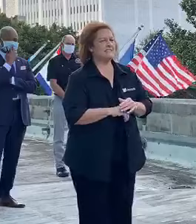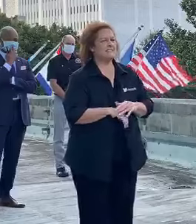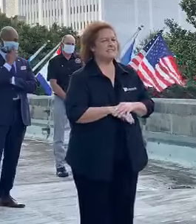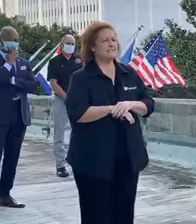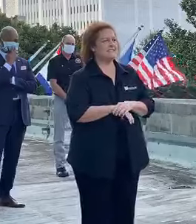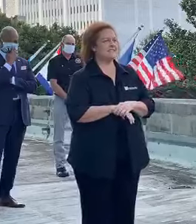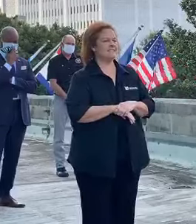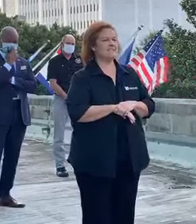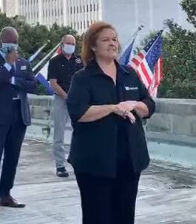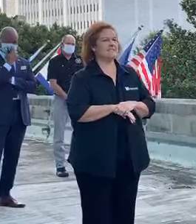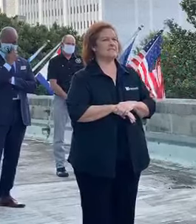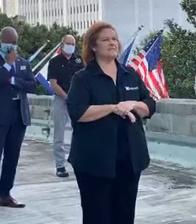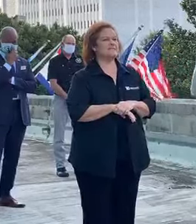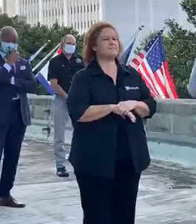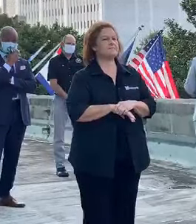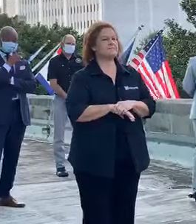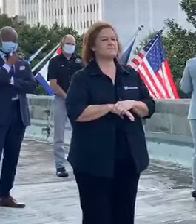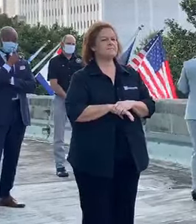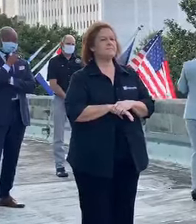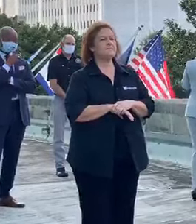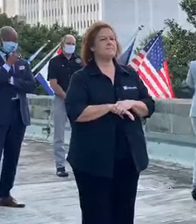Come on, Doc.